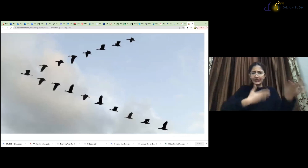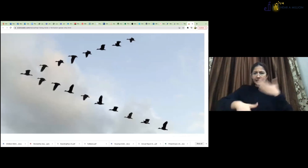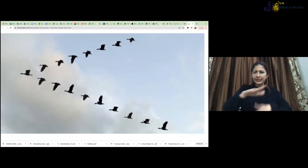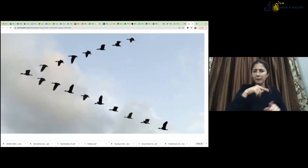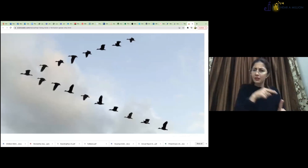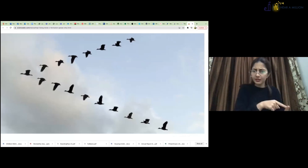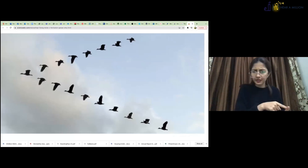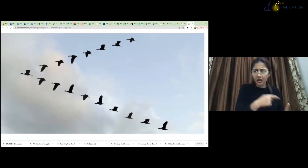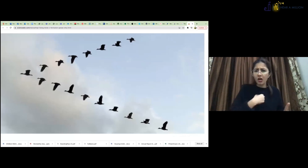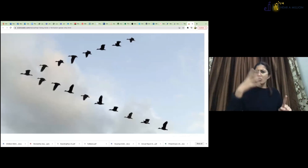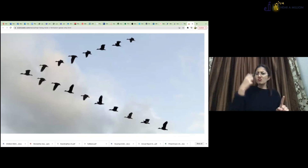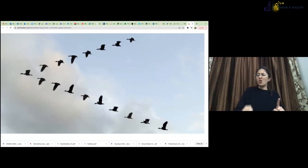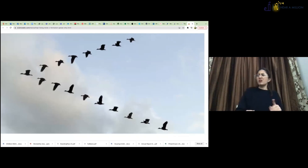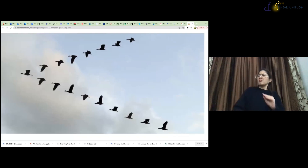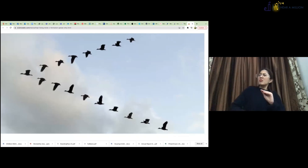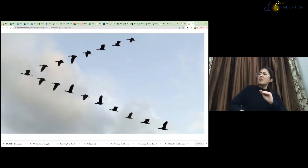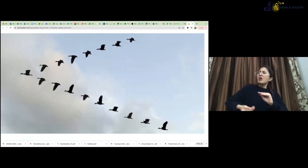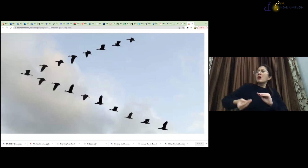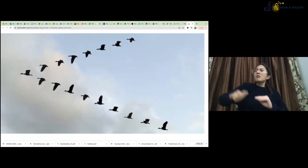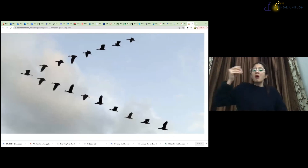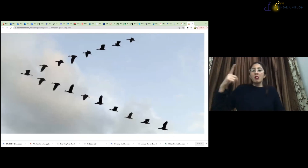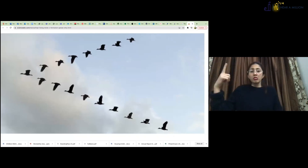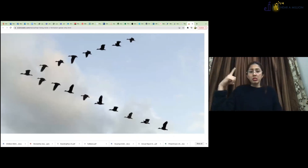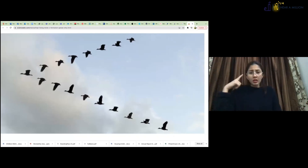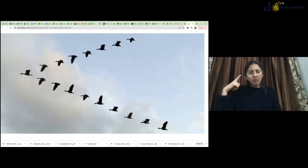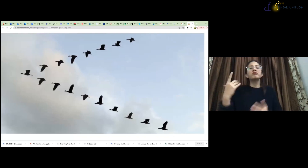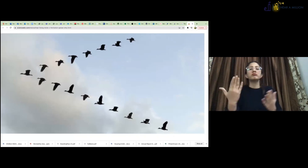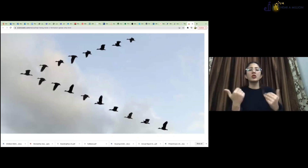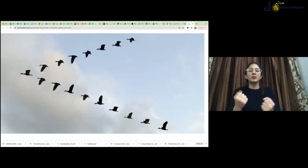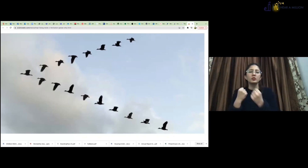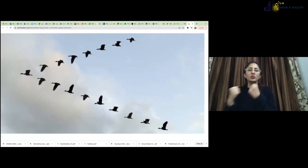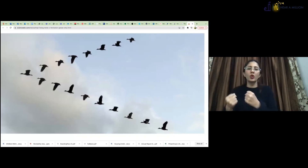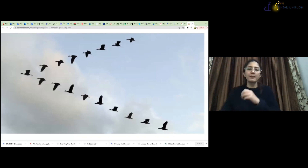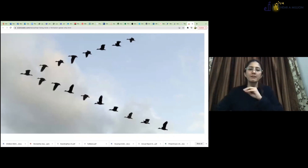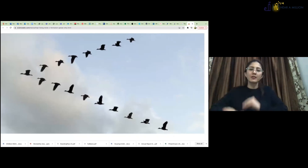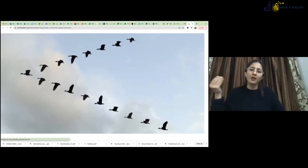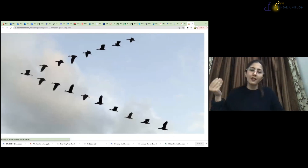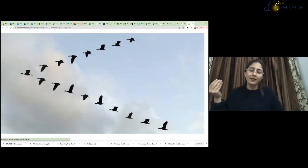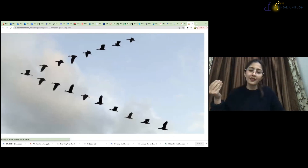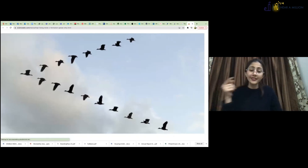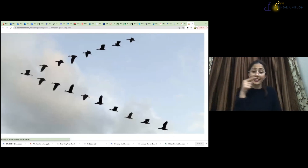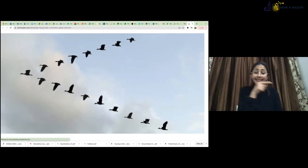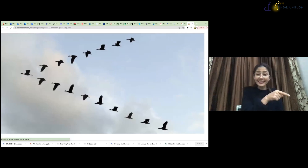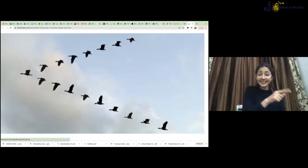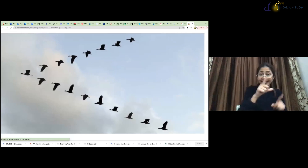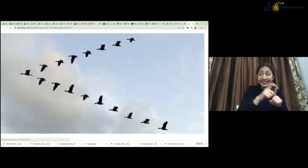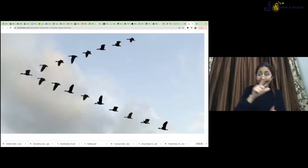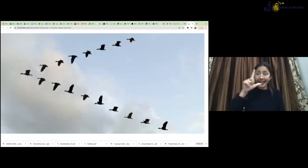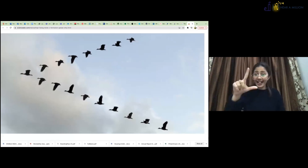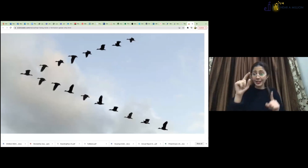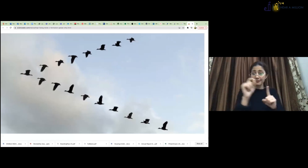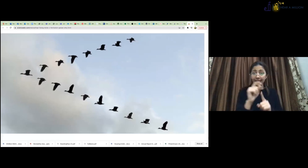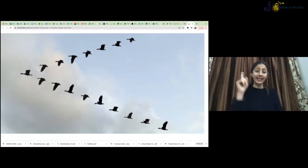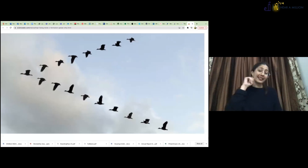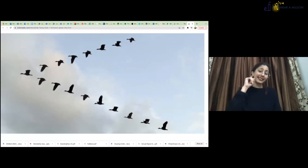farther, we need more leaders. And that is why this deaf leadership program is very important, so